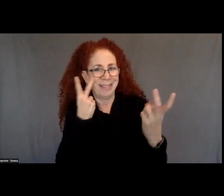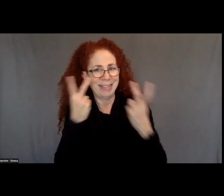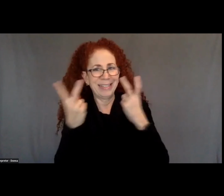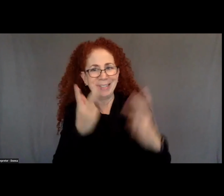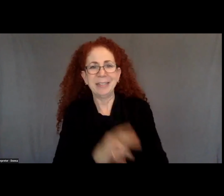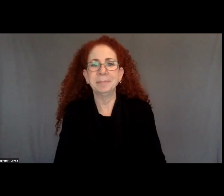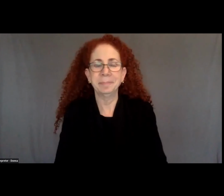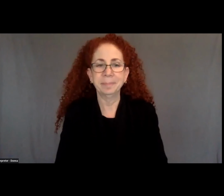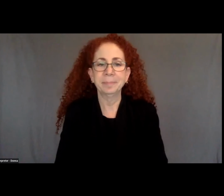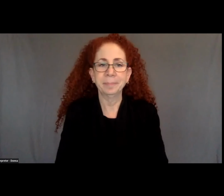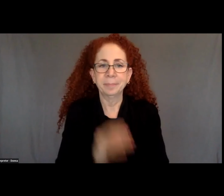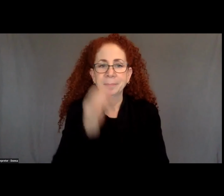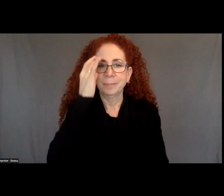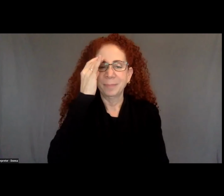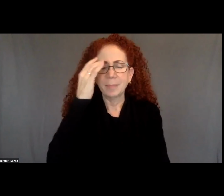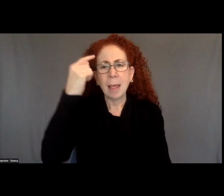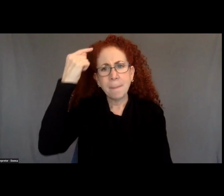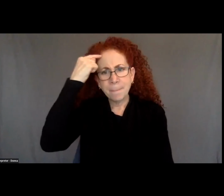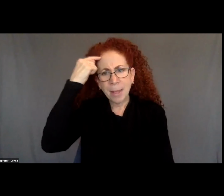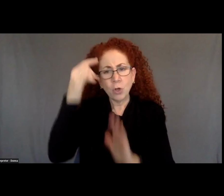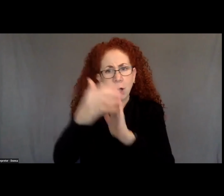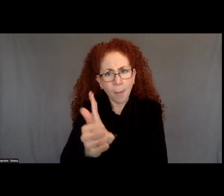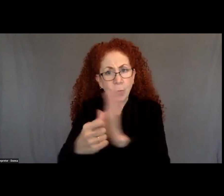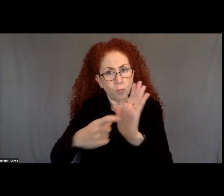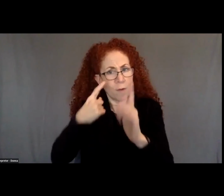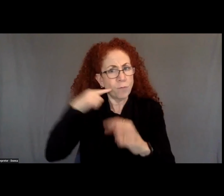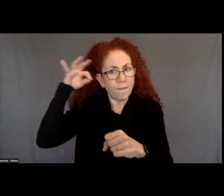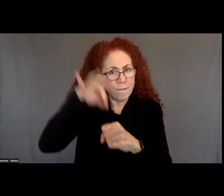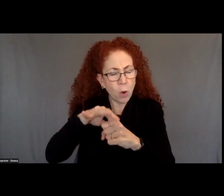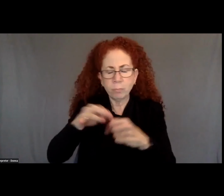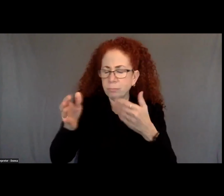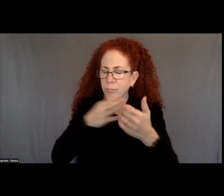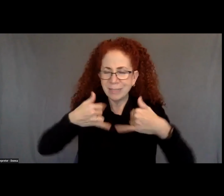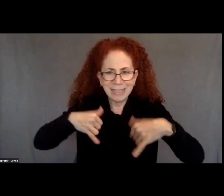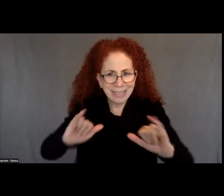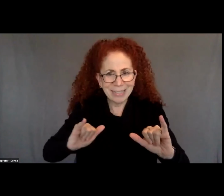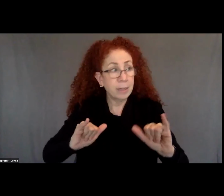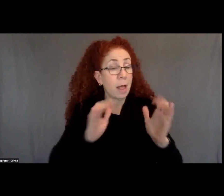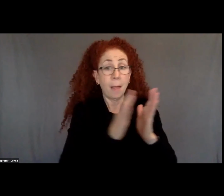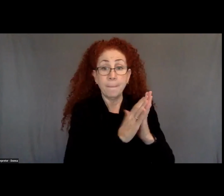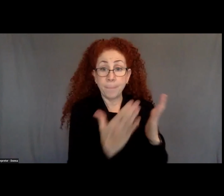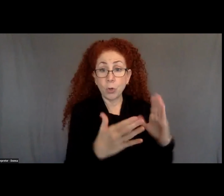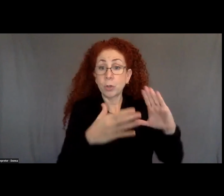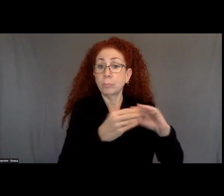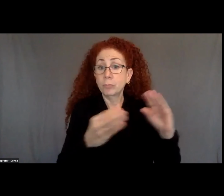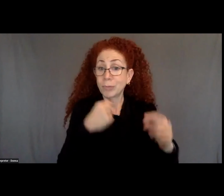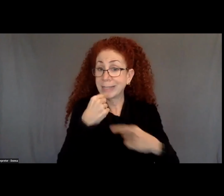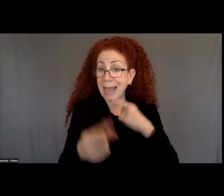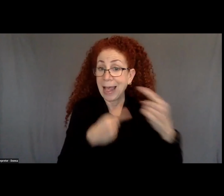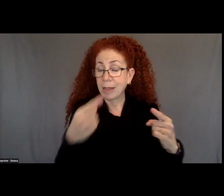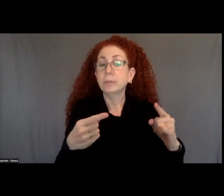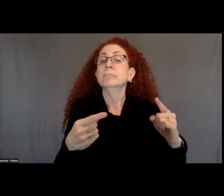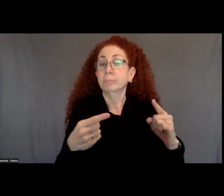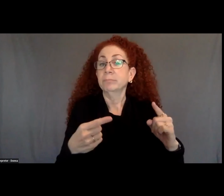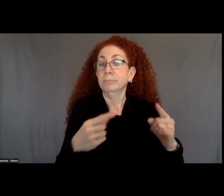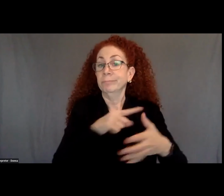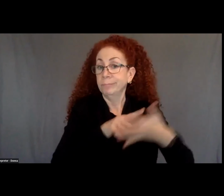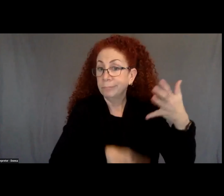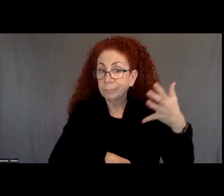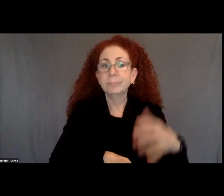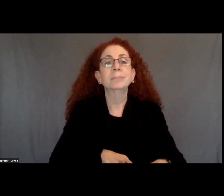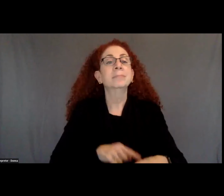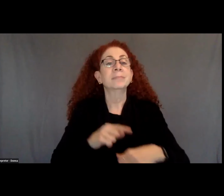Despite the centrality of mental competency to voting, the story that this book tells is easy to miss. It recounts a